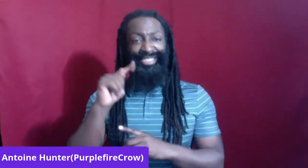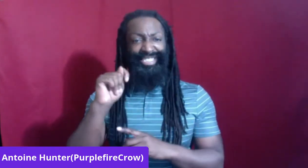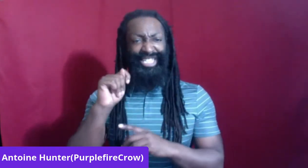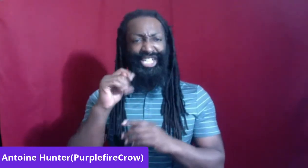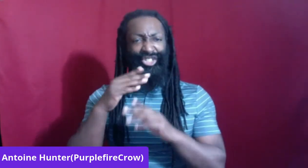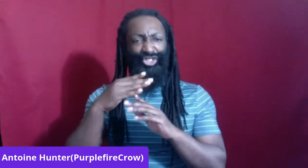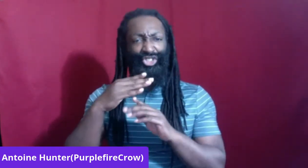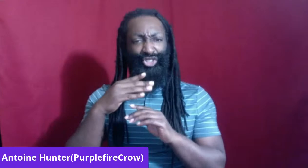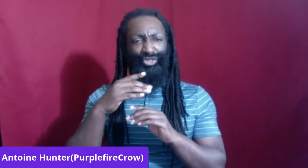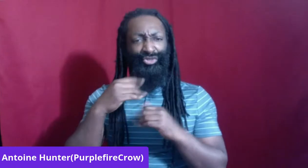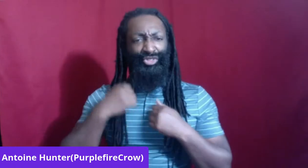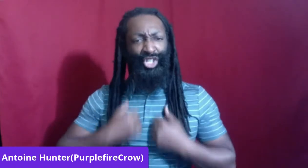beard.